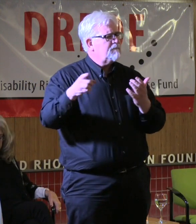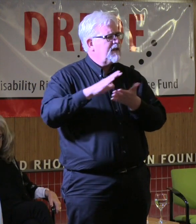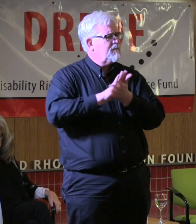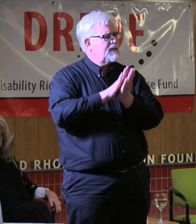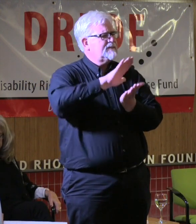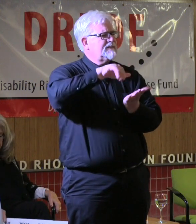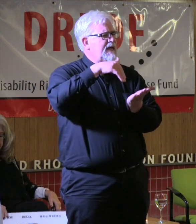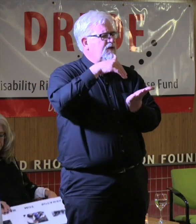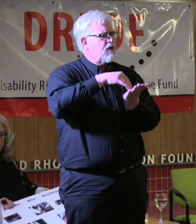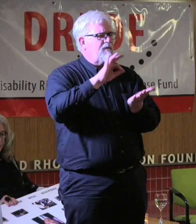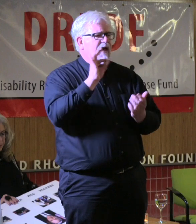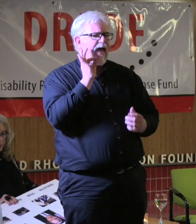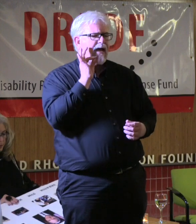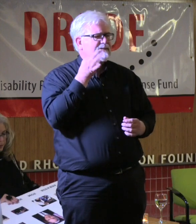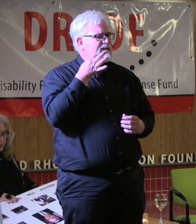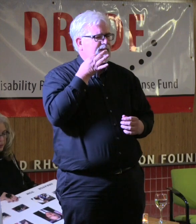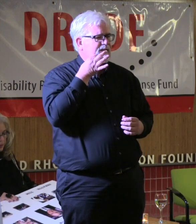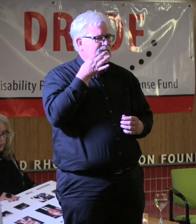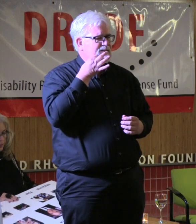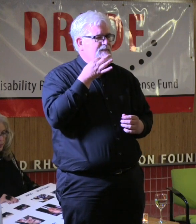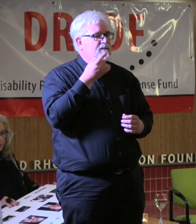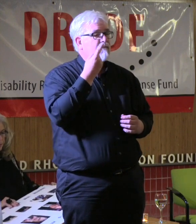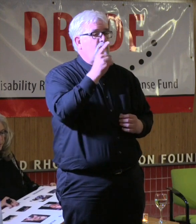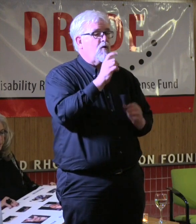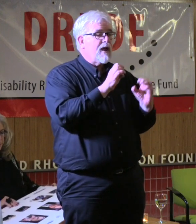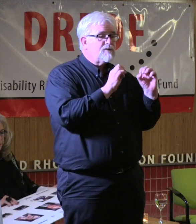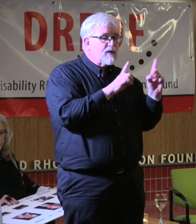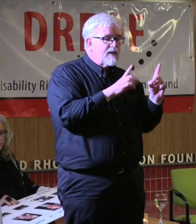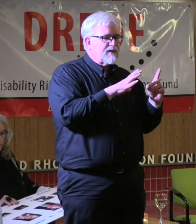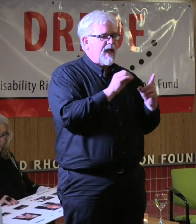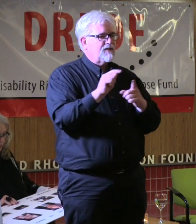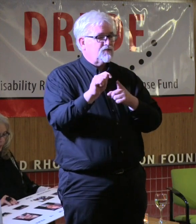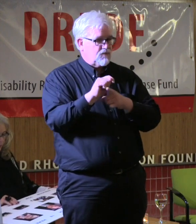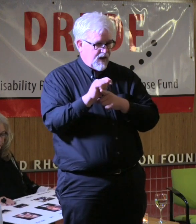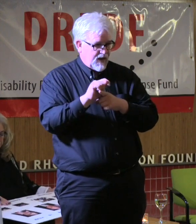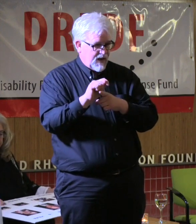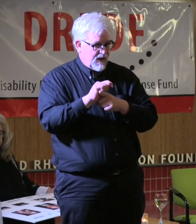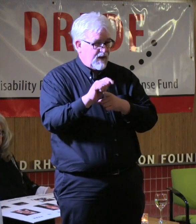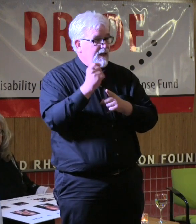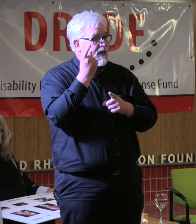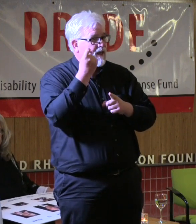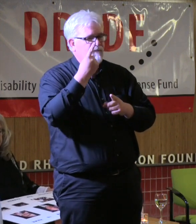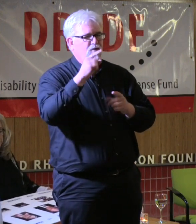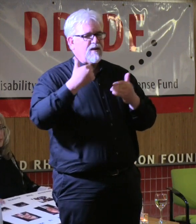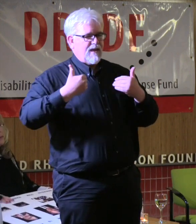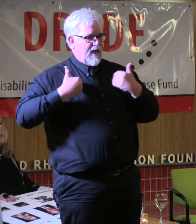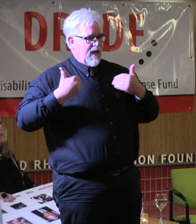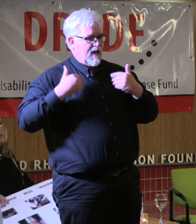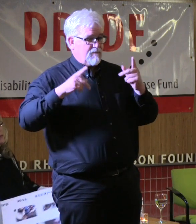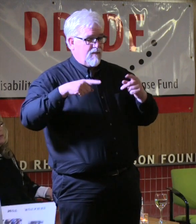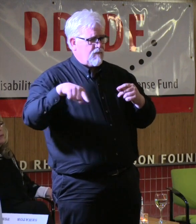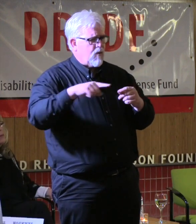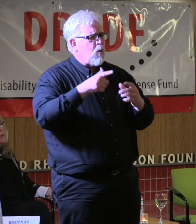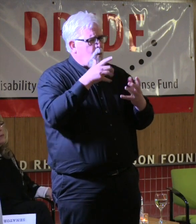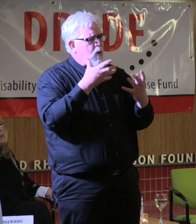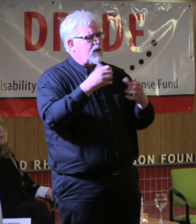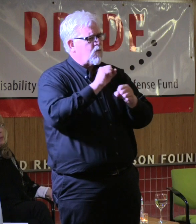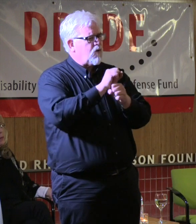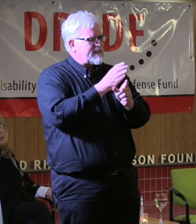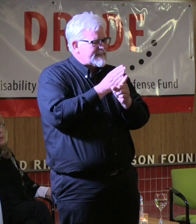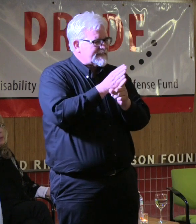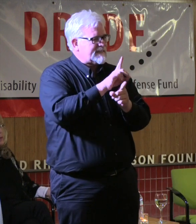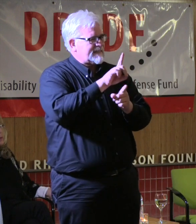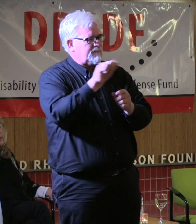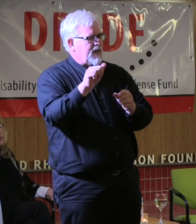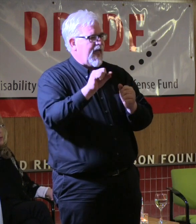excellence in education and training for young people who want to work in